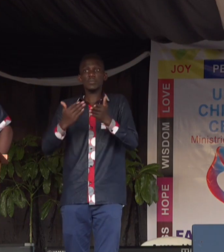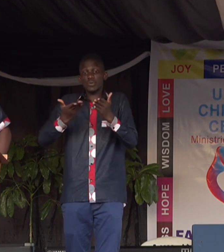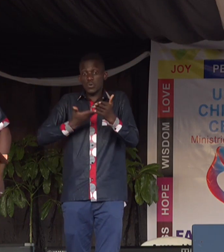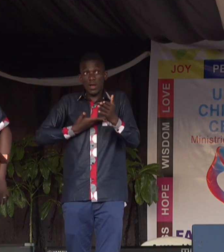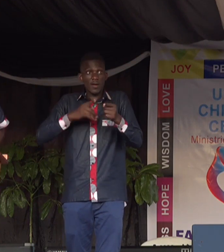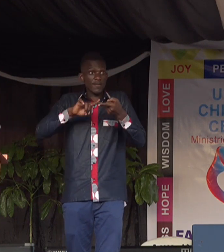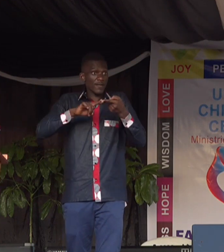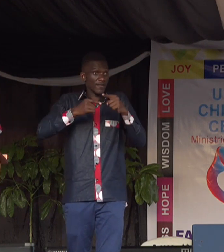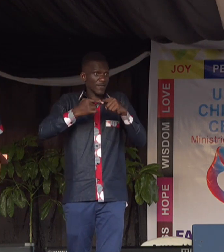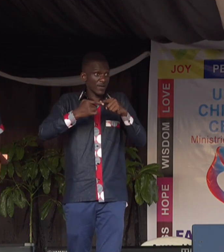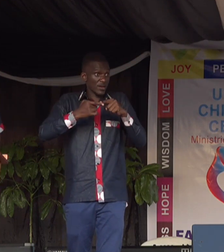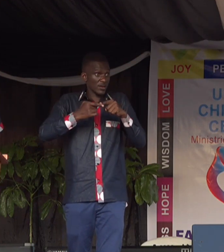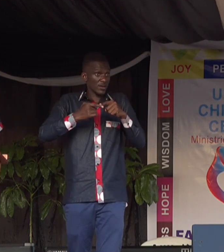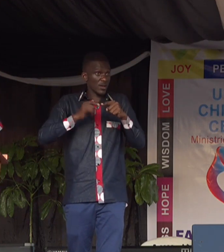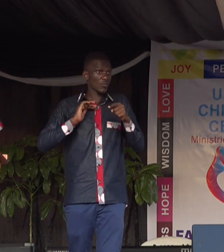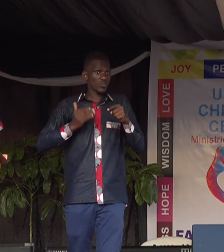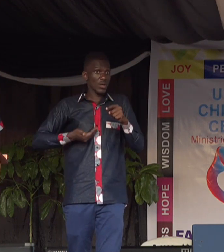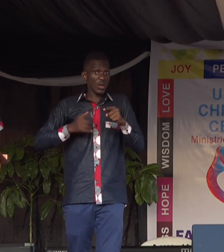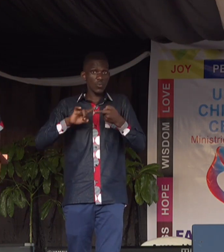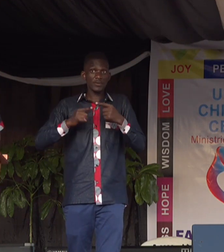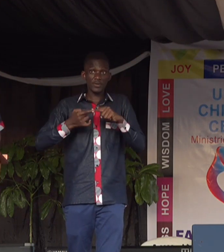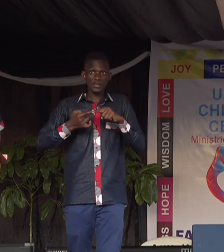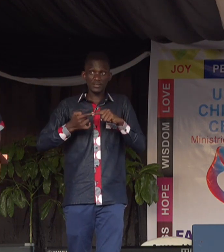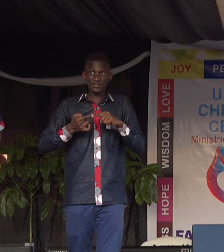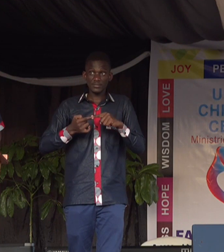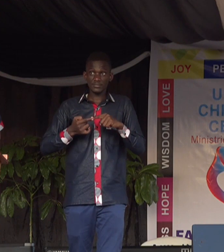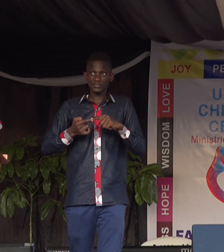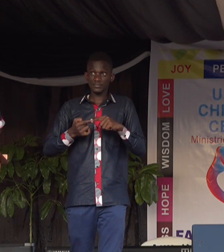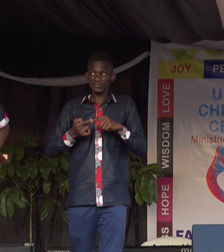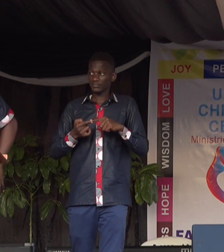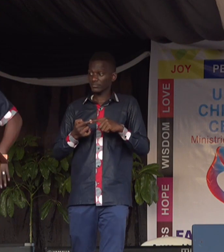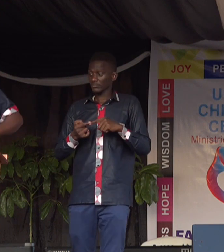mukwano gw'omukyala. You may have a friend who is female.